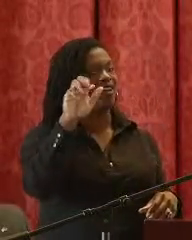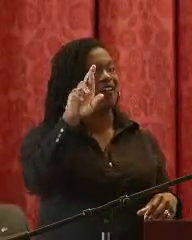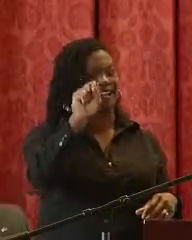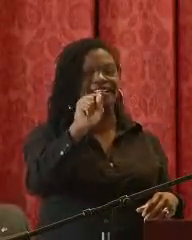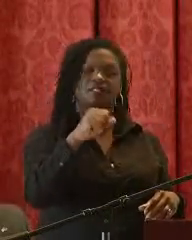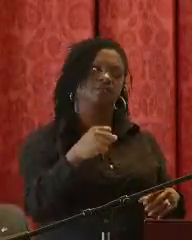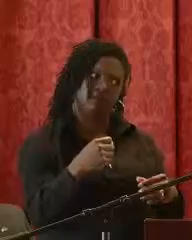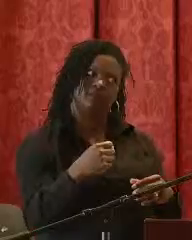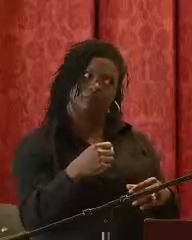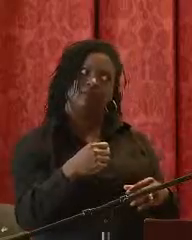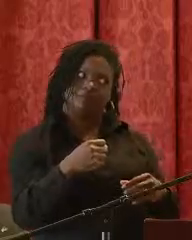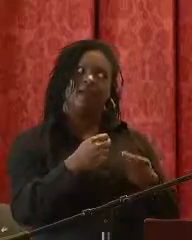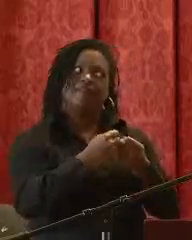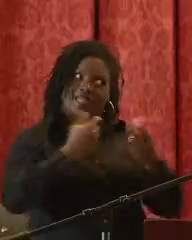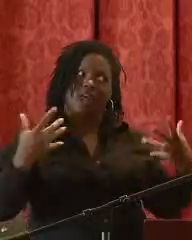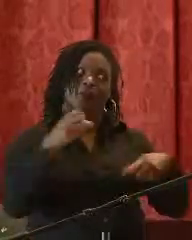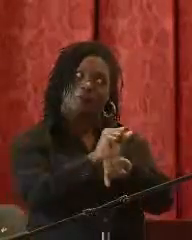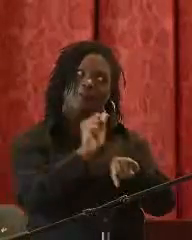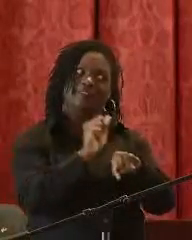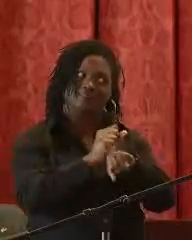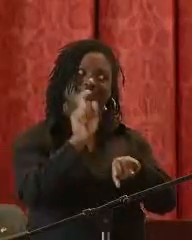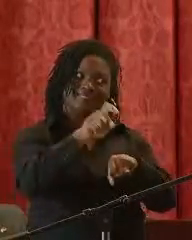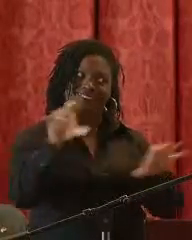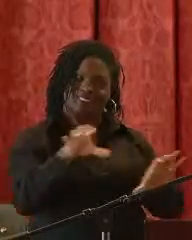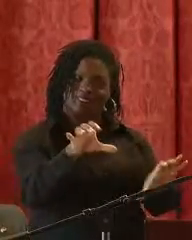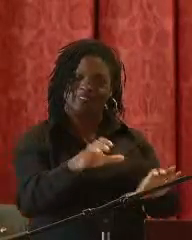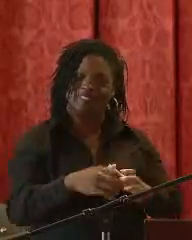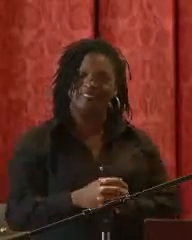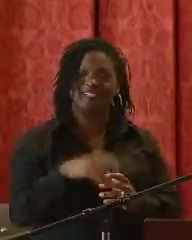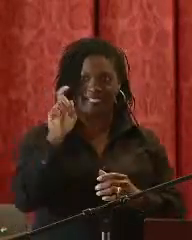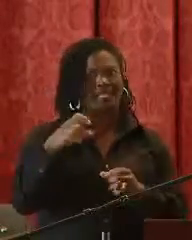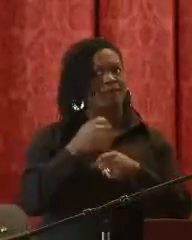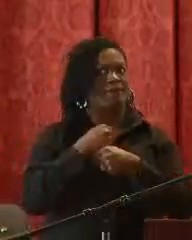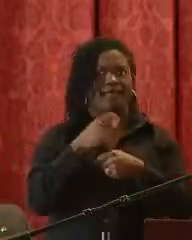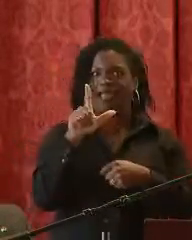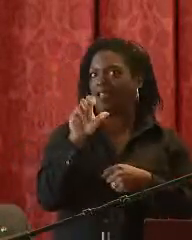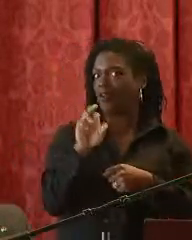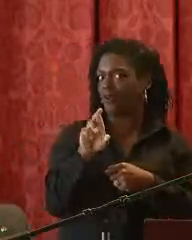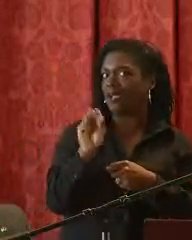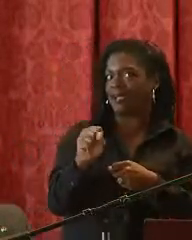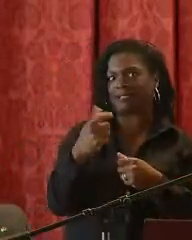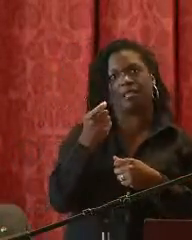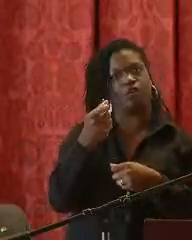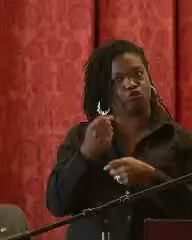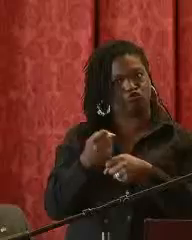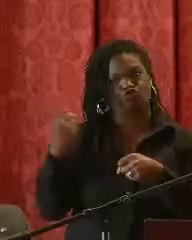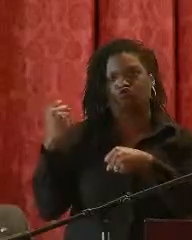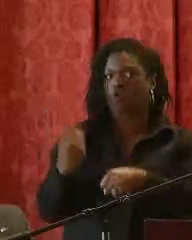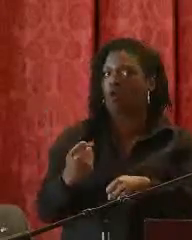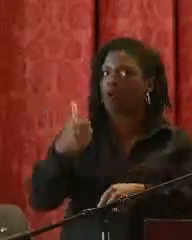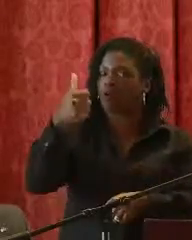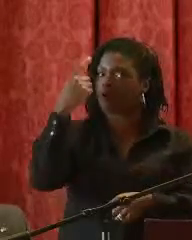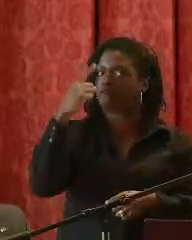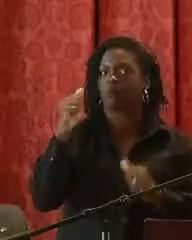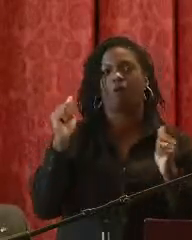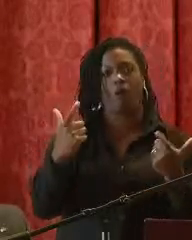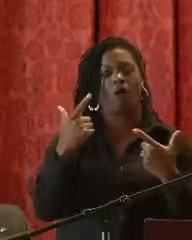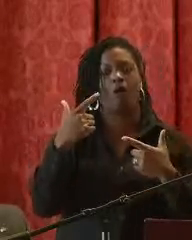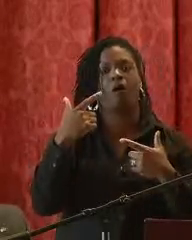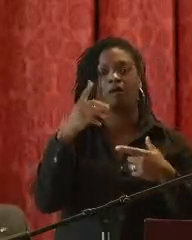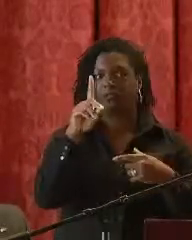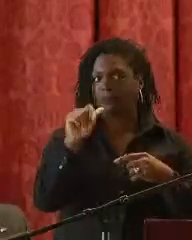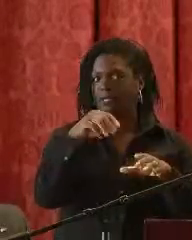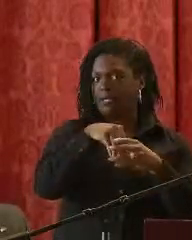path. We need to make LRS a little bit stronger for all the people in the state. There's a lot